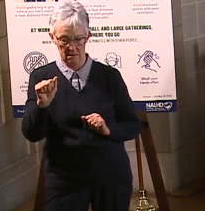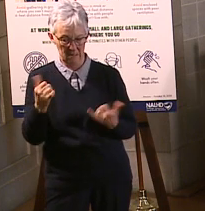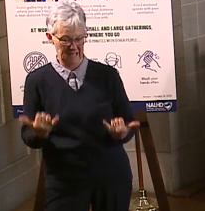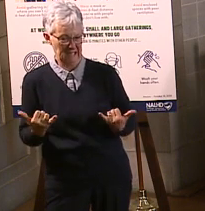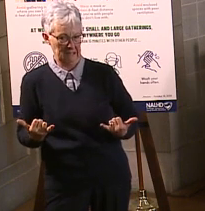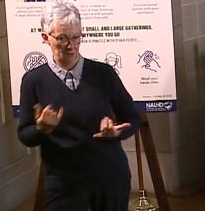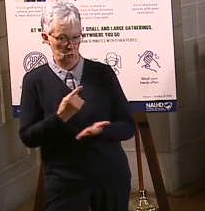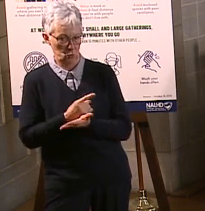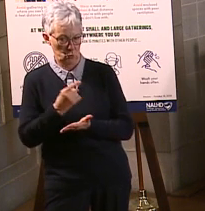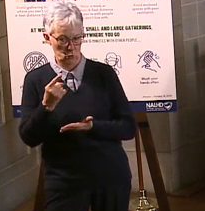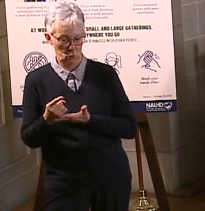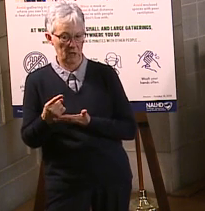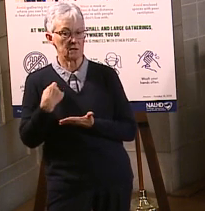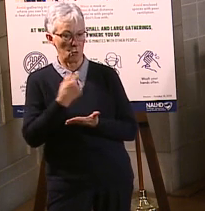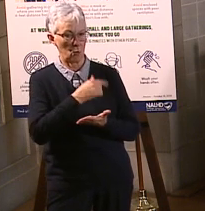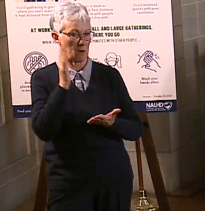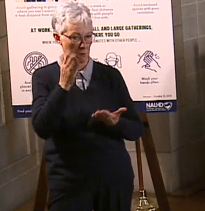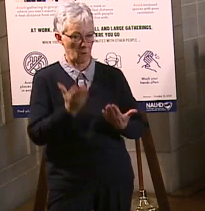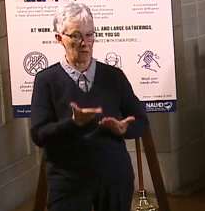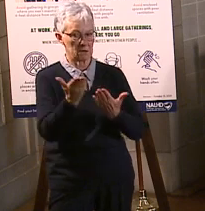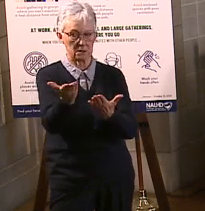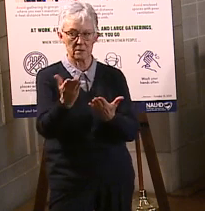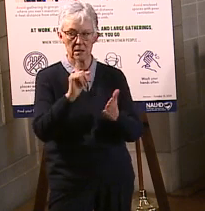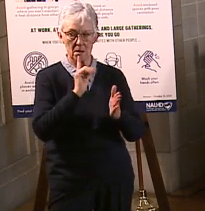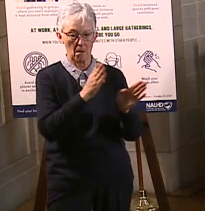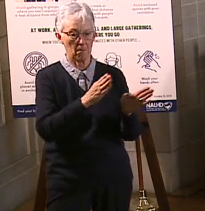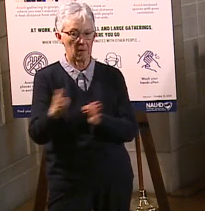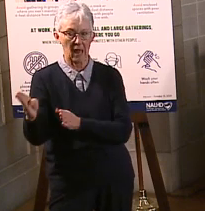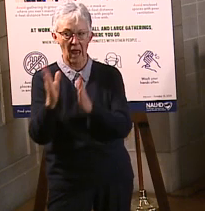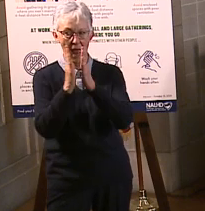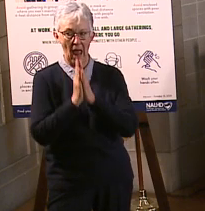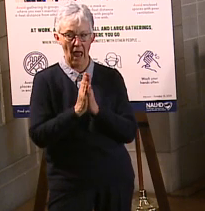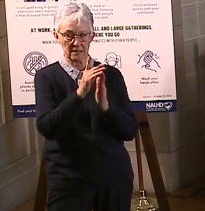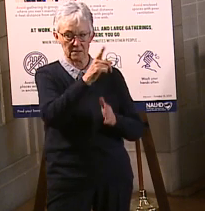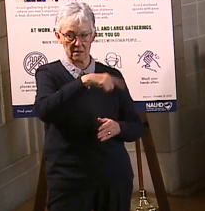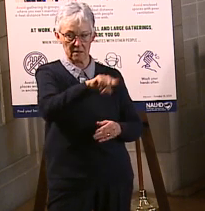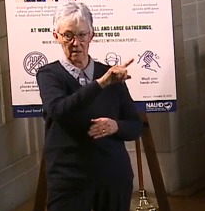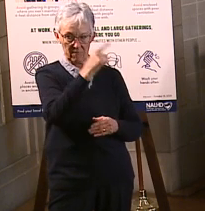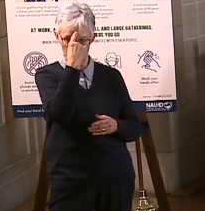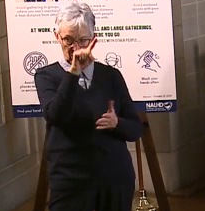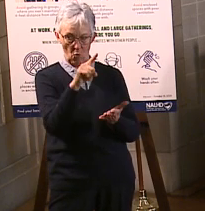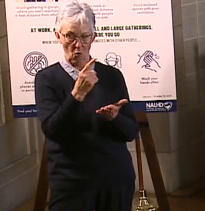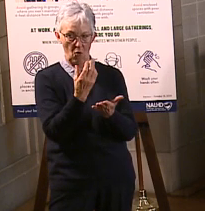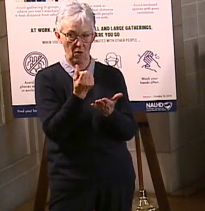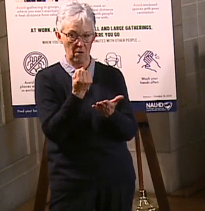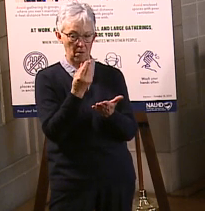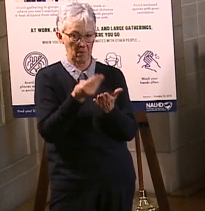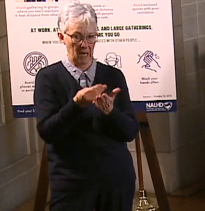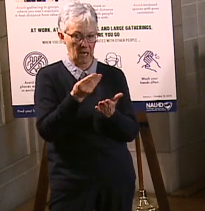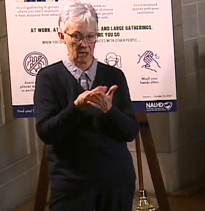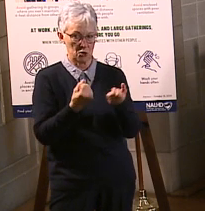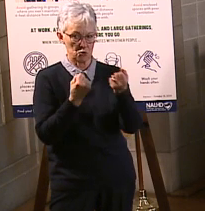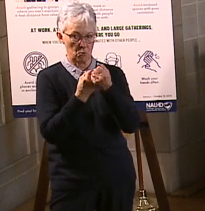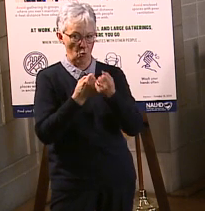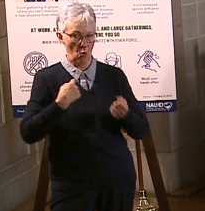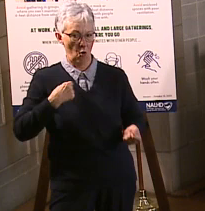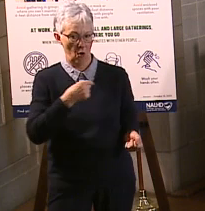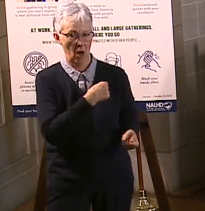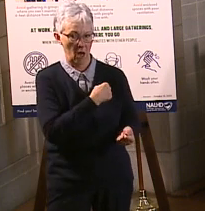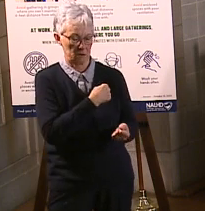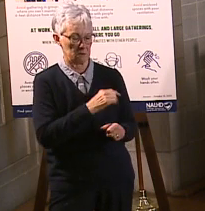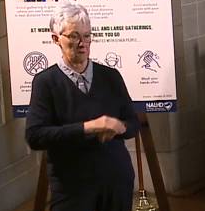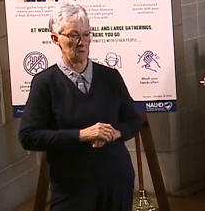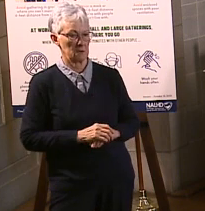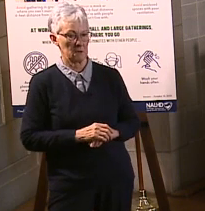coming days for additional support. At this time, we're asking for funding so we can support that or source that support locally.